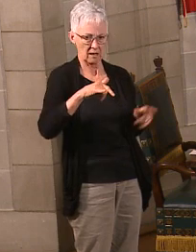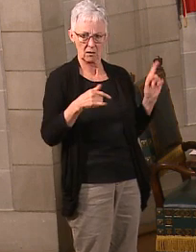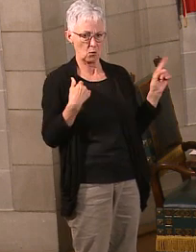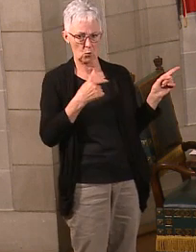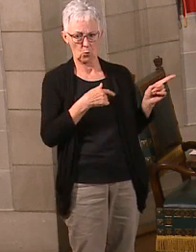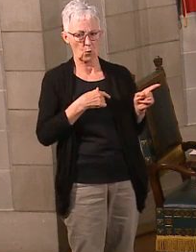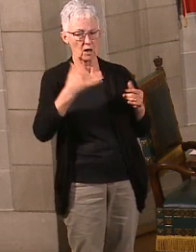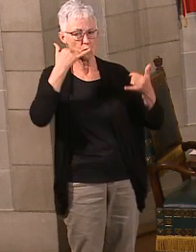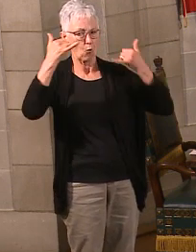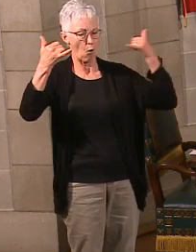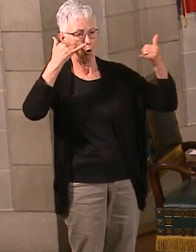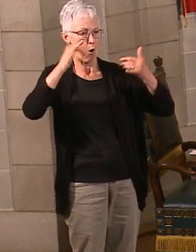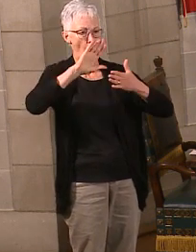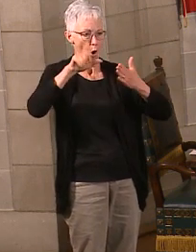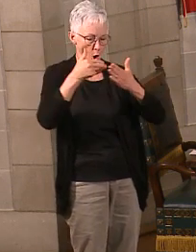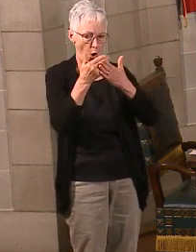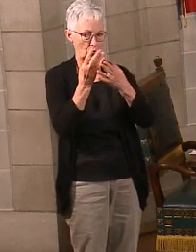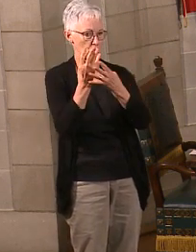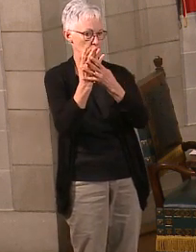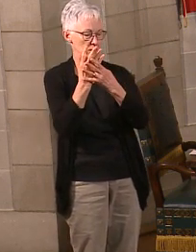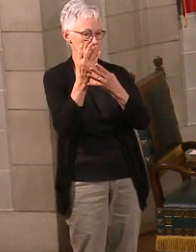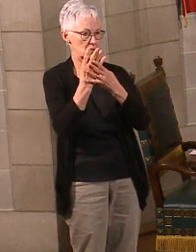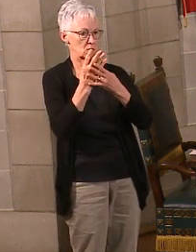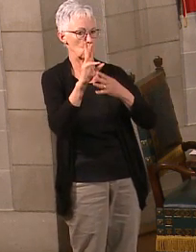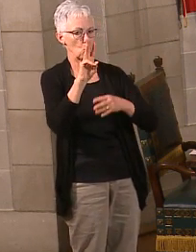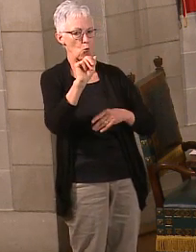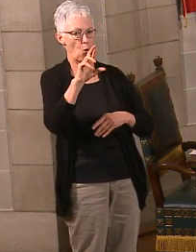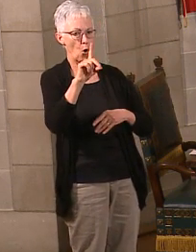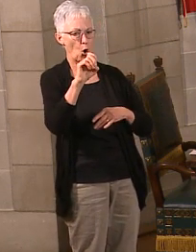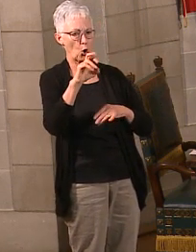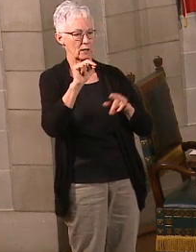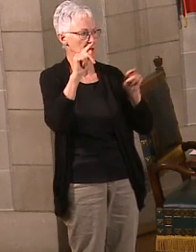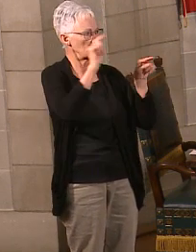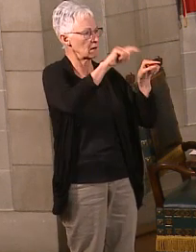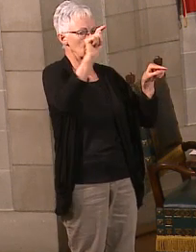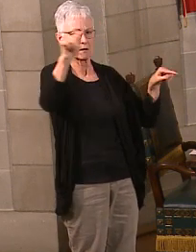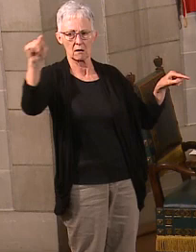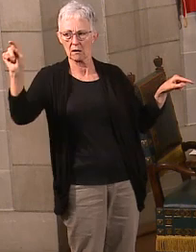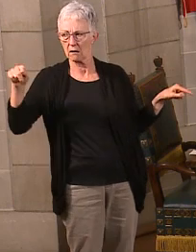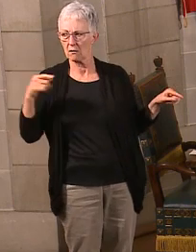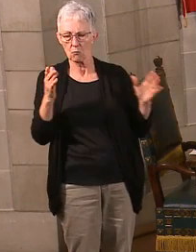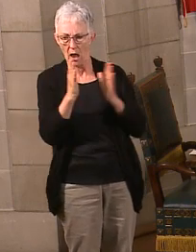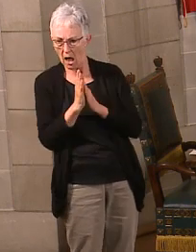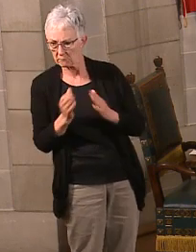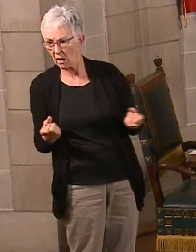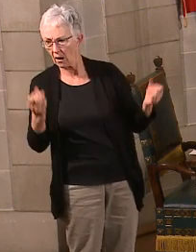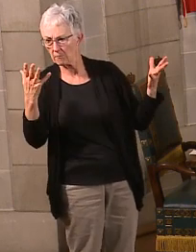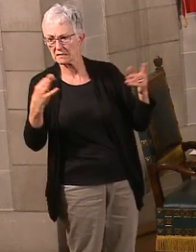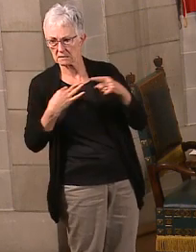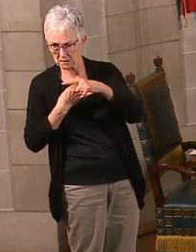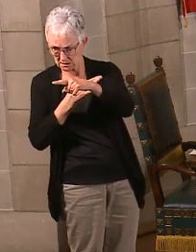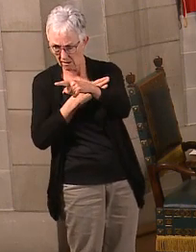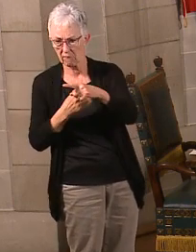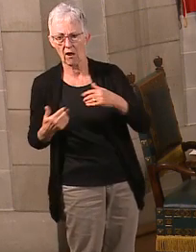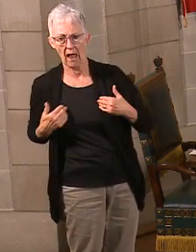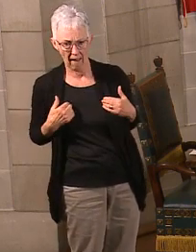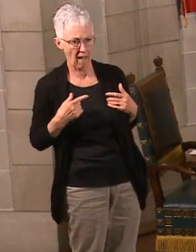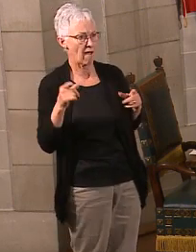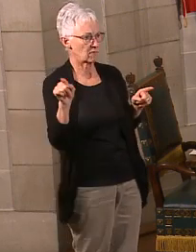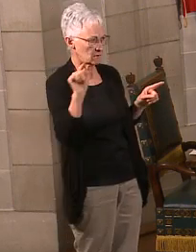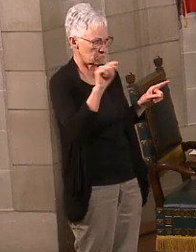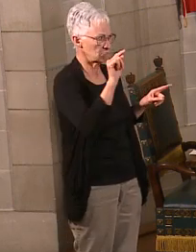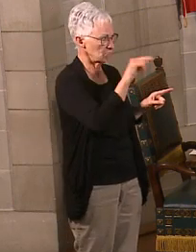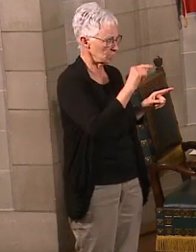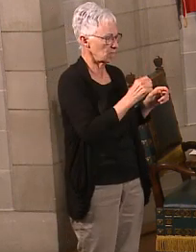8:45. Typically lasts a half hour to 45 minutes. We go over staffing levels. Are there anybody that's presenting symptoms? Has